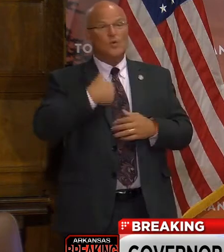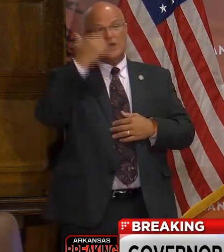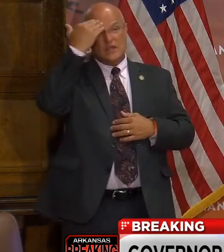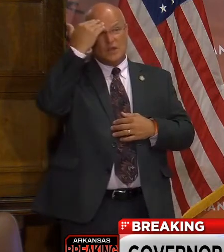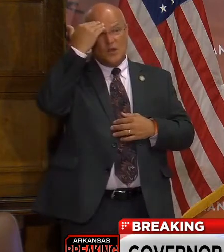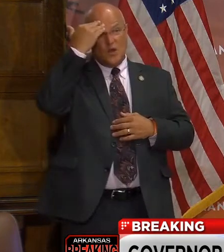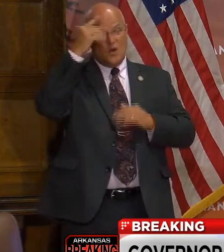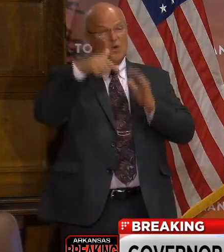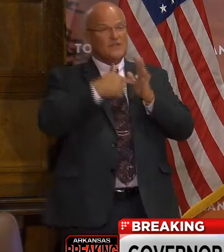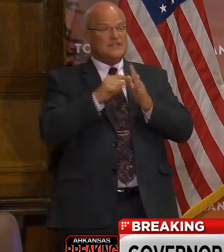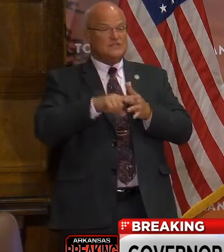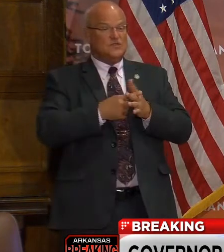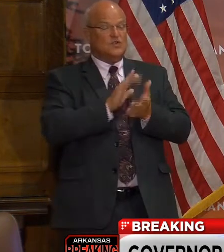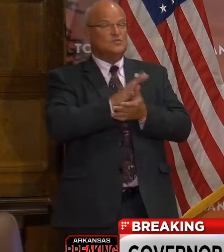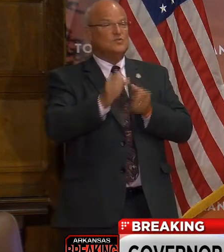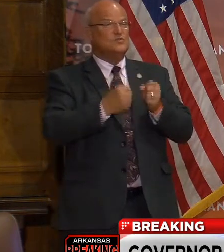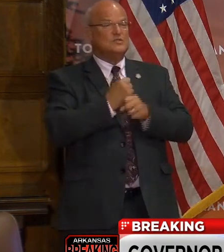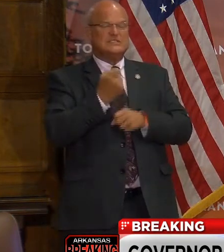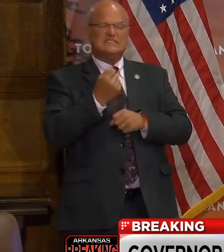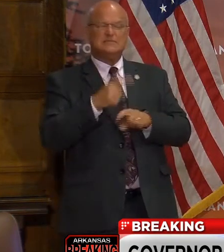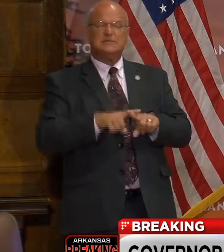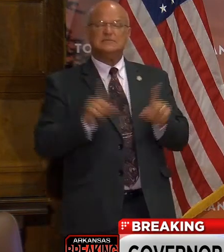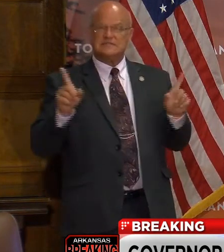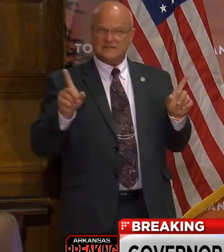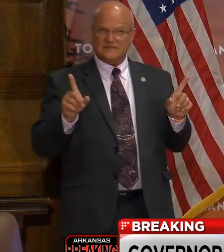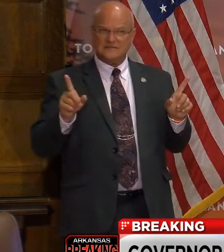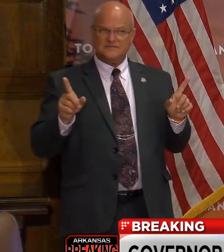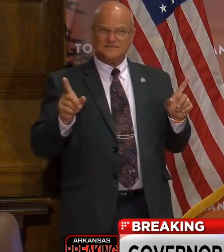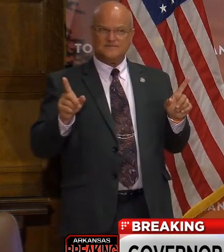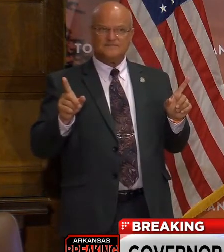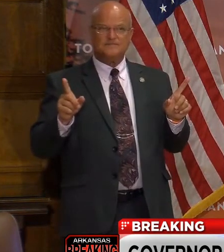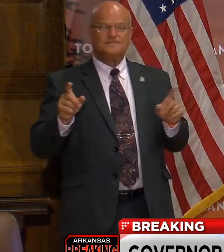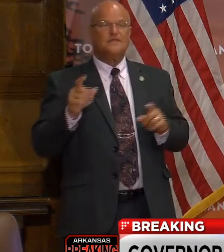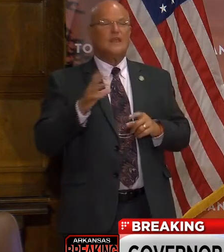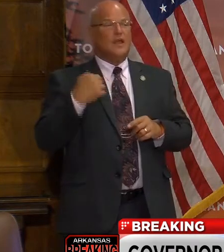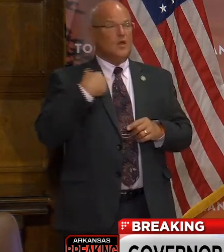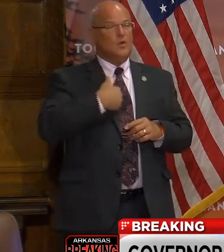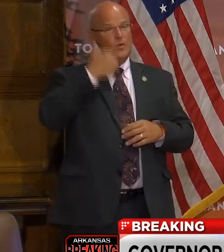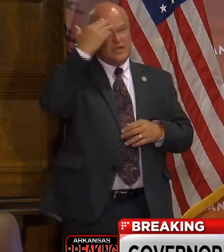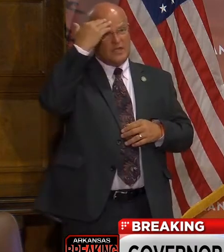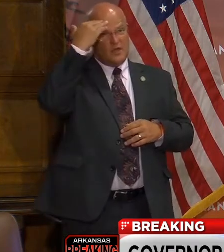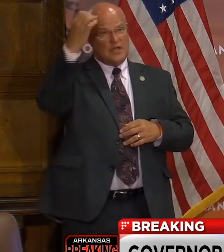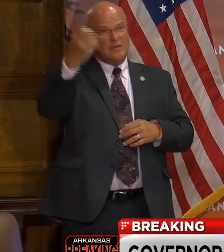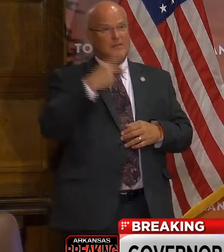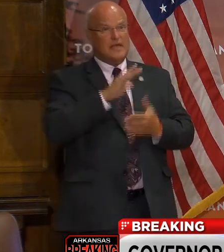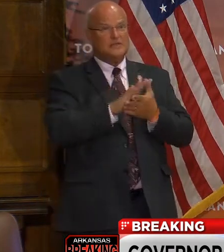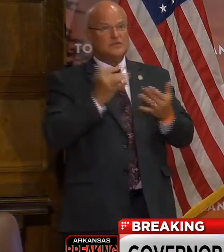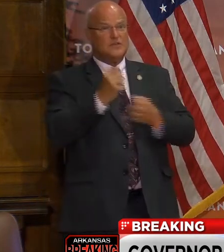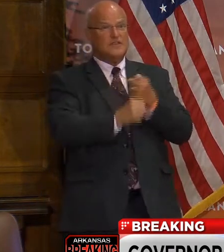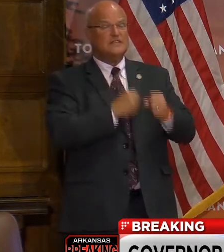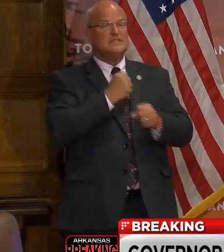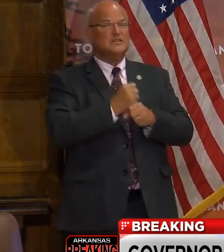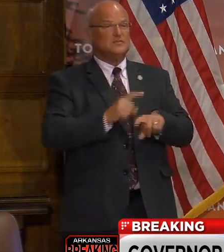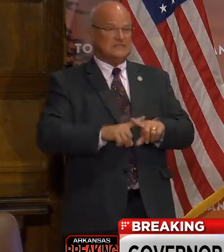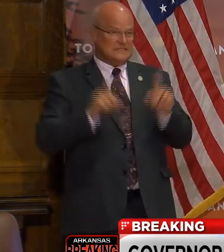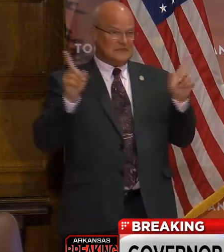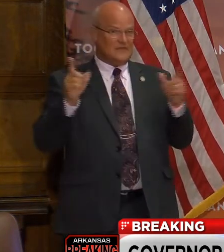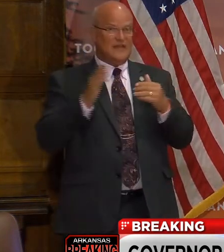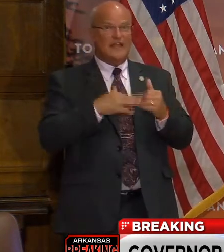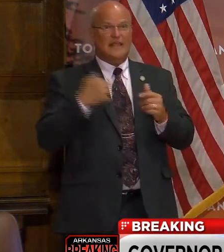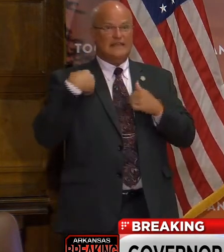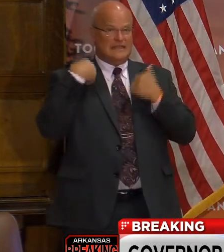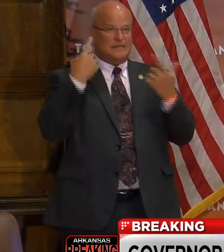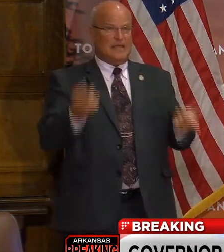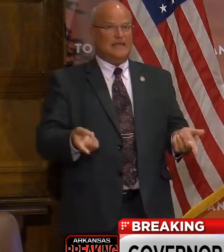this start of this school year is going to be a little more difficult. And we know that returning to school this year is going to be very different than it has